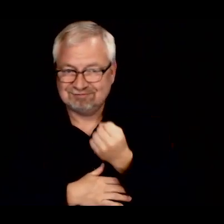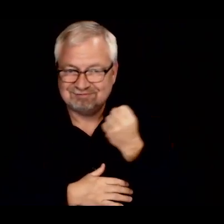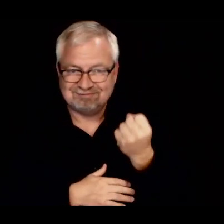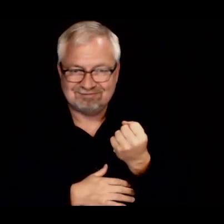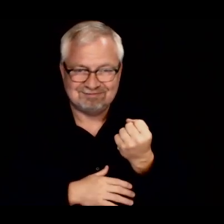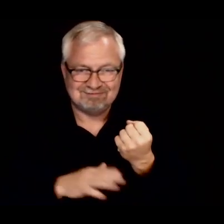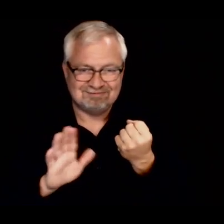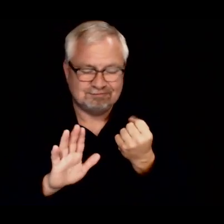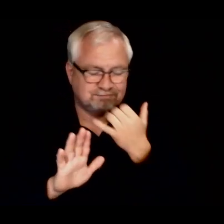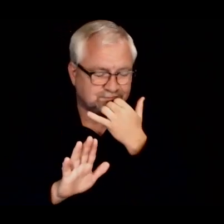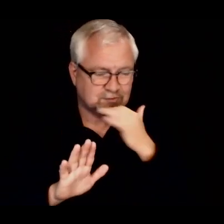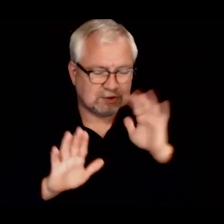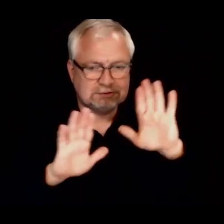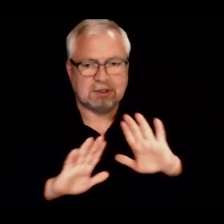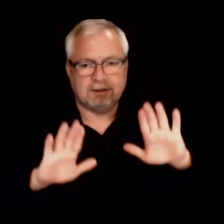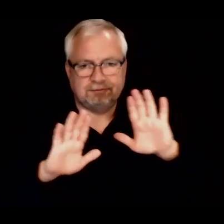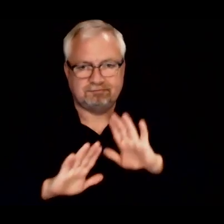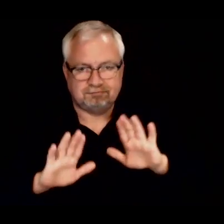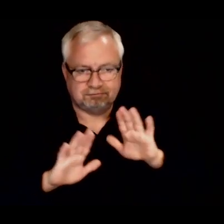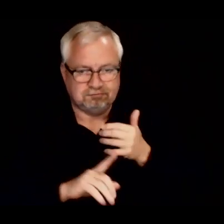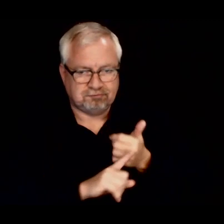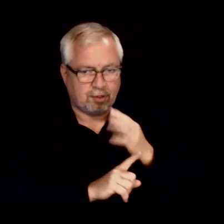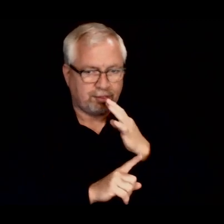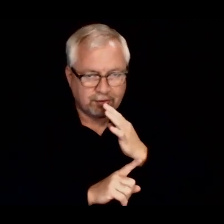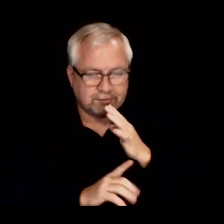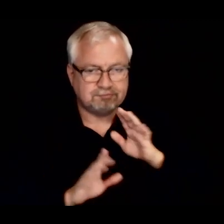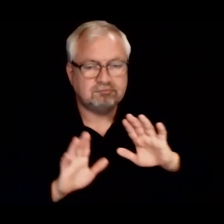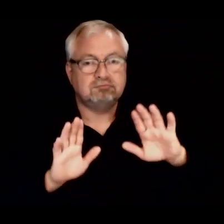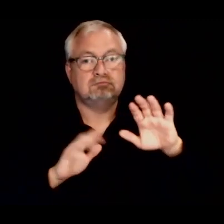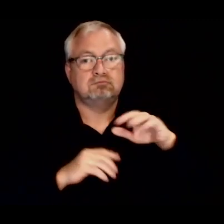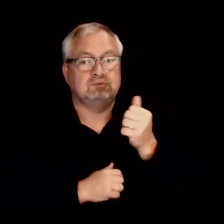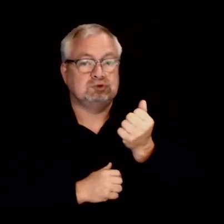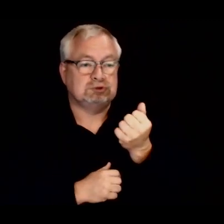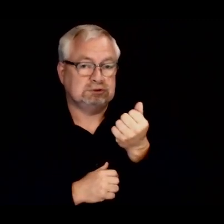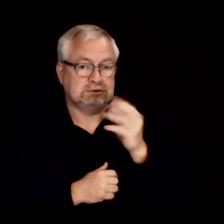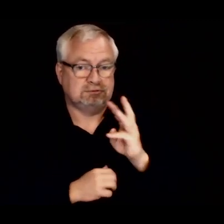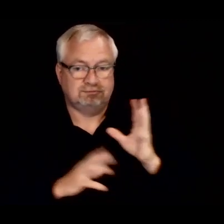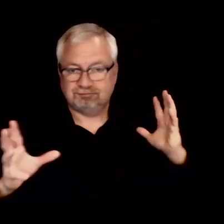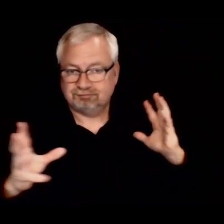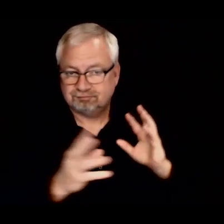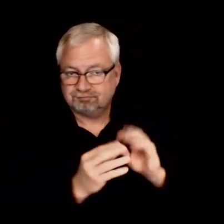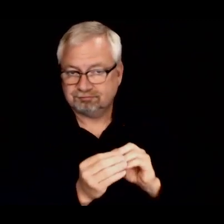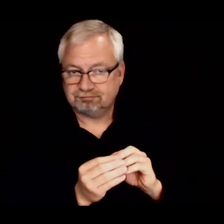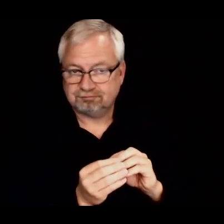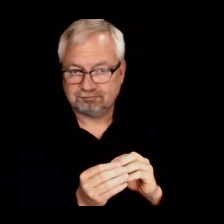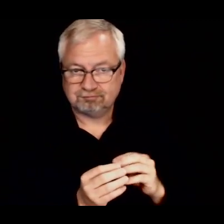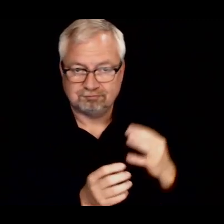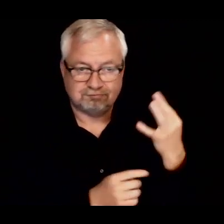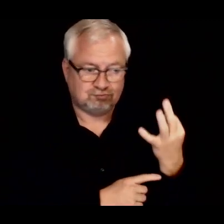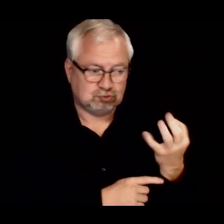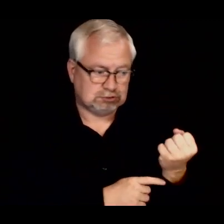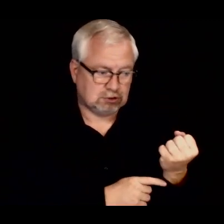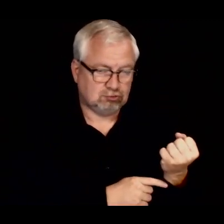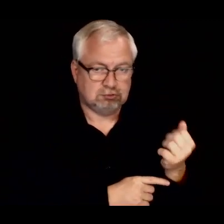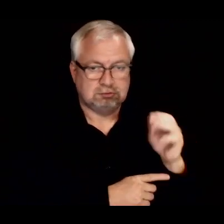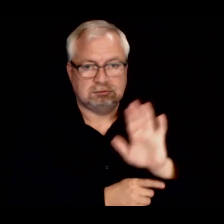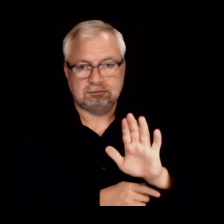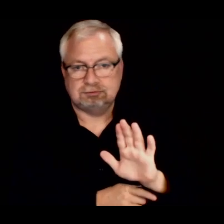And on Saturday, there were 16 additional deaths over the prior day. That brings our total currently to